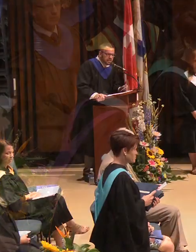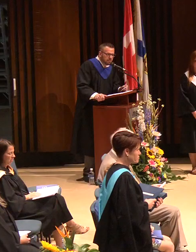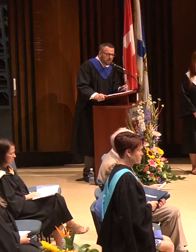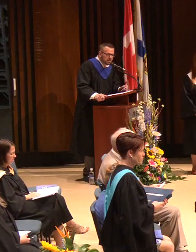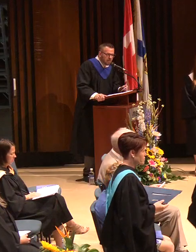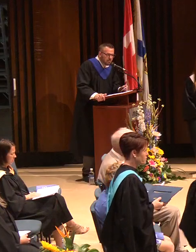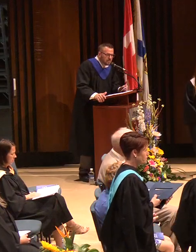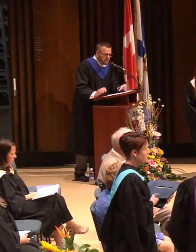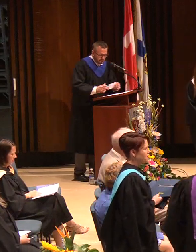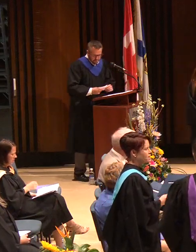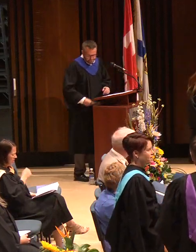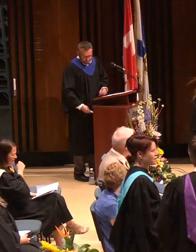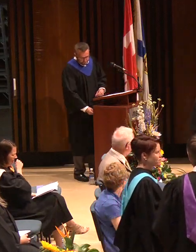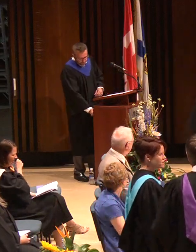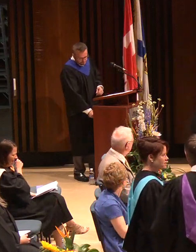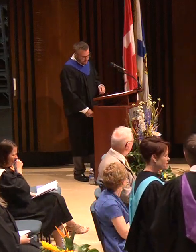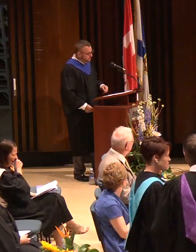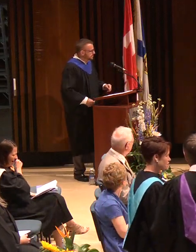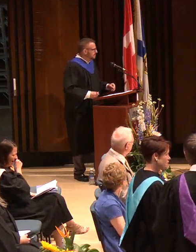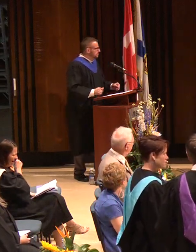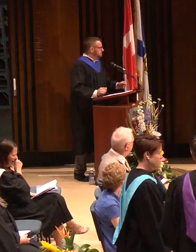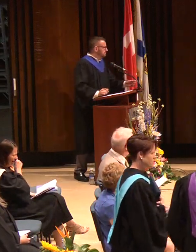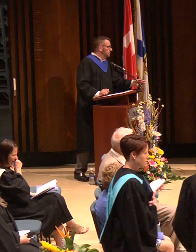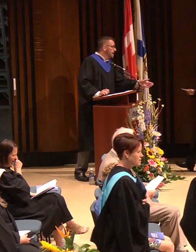Kelsey Demings Thomas.